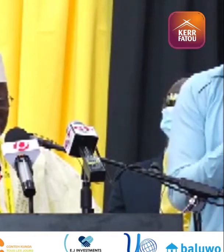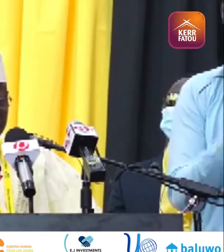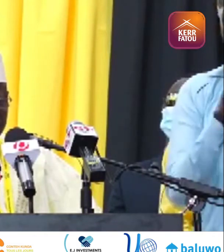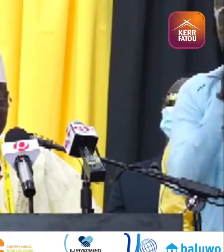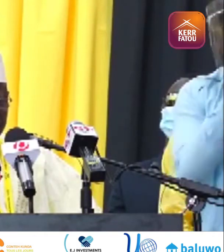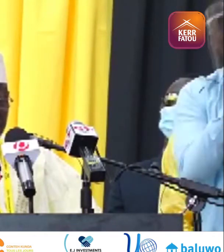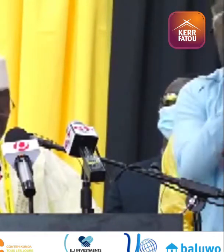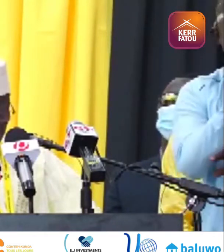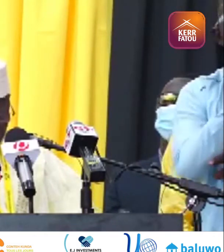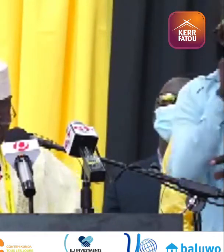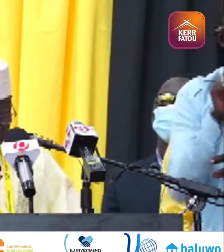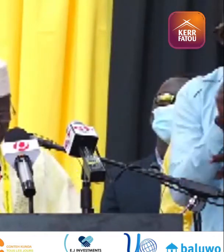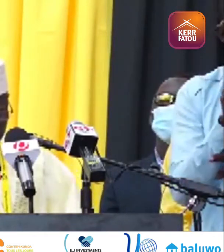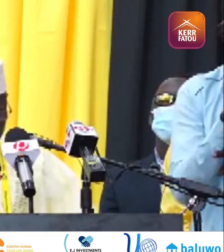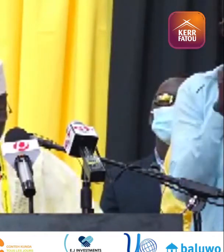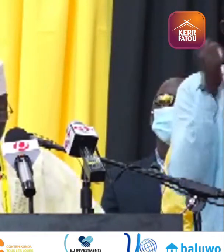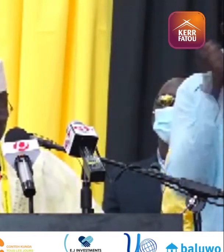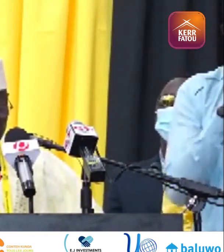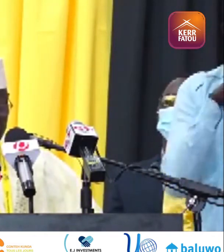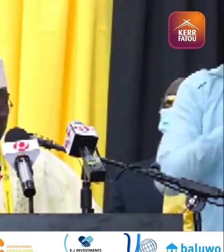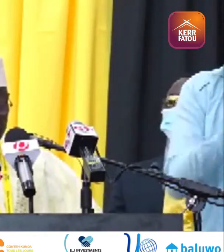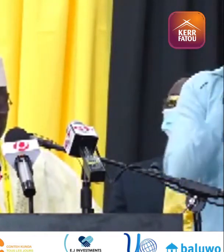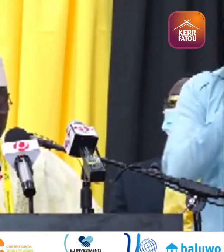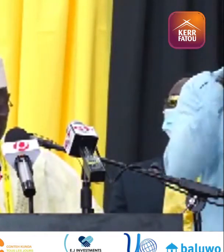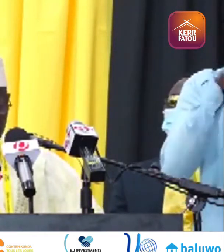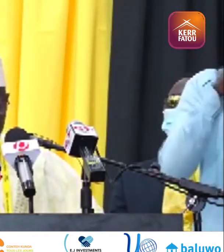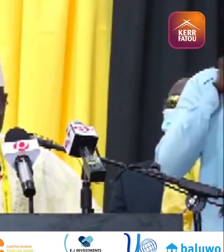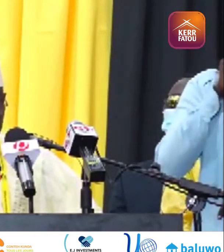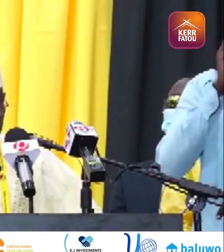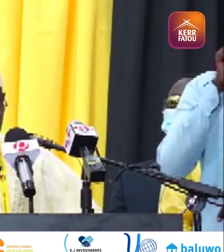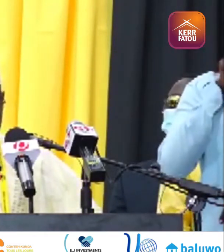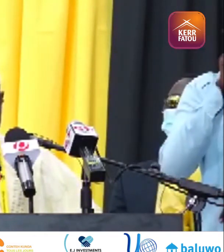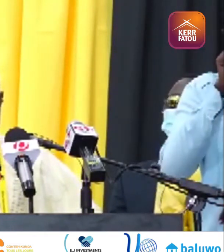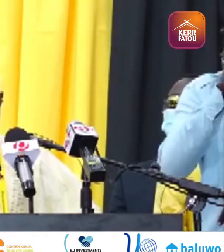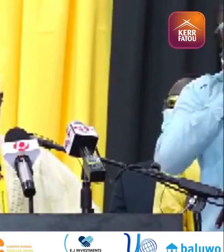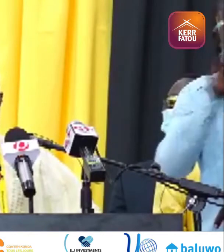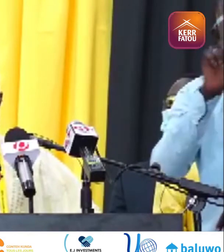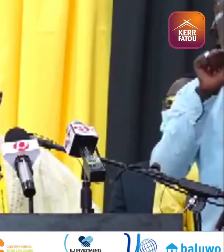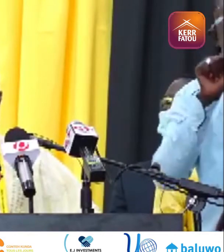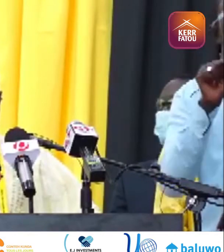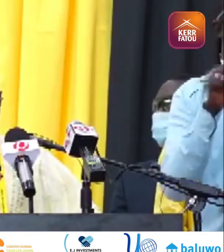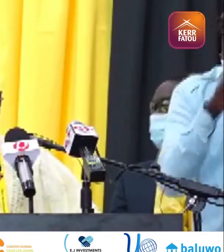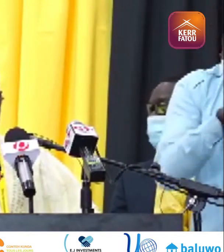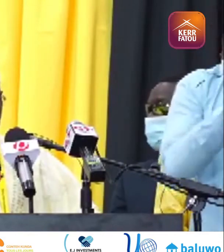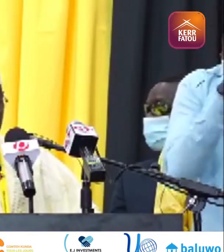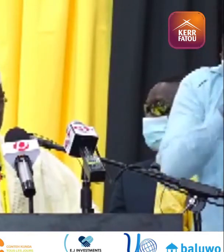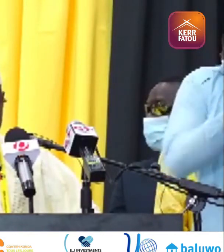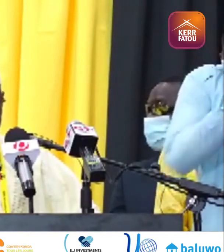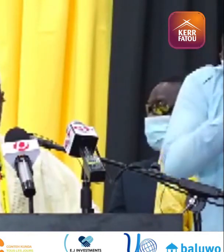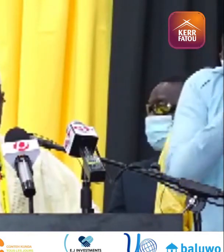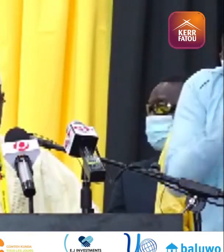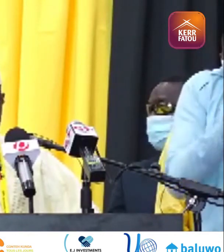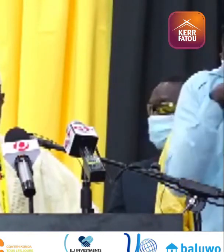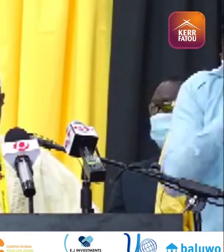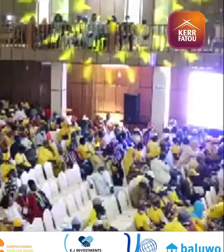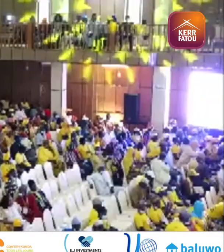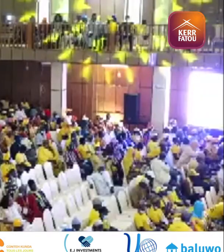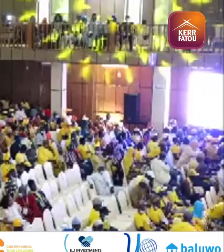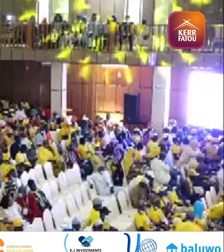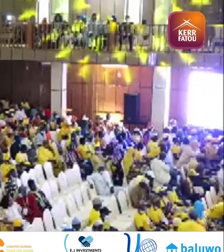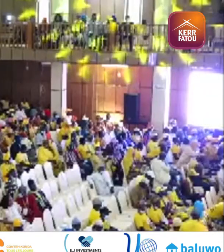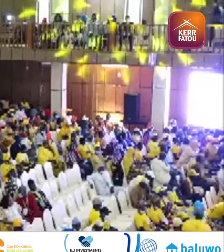that event that took place in Queen Ella afterwards was funded by the